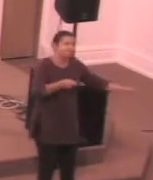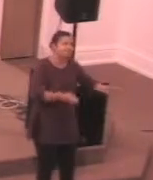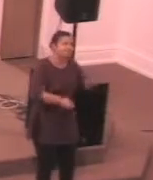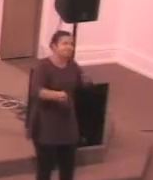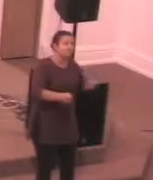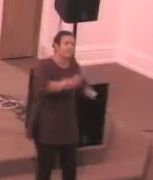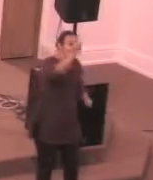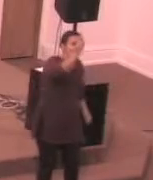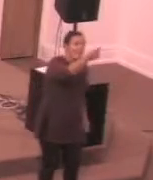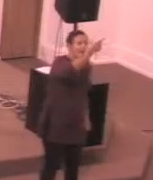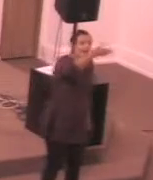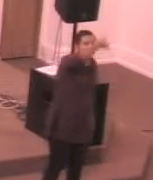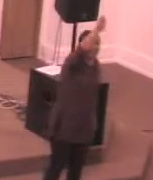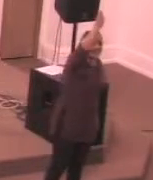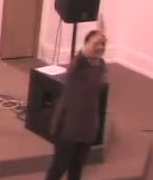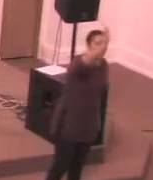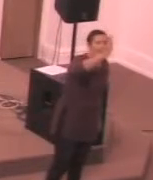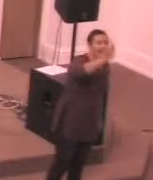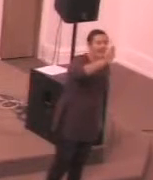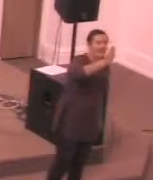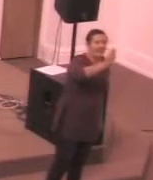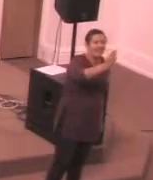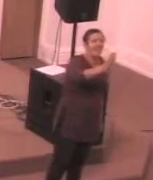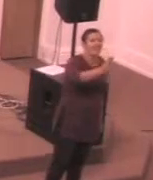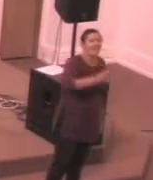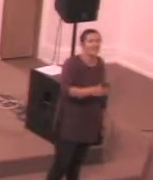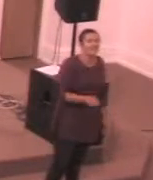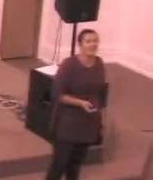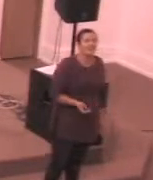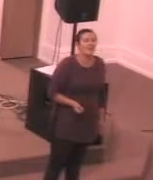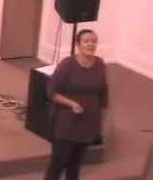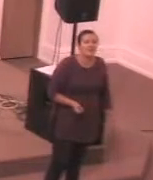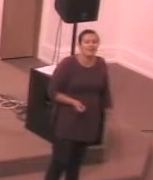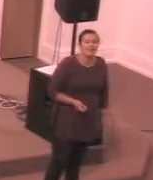your throne. You are God